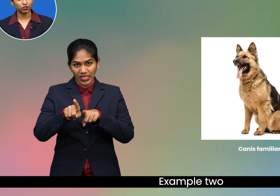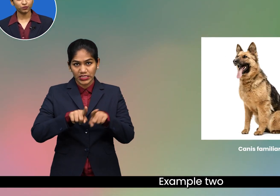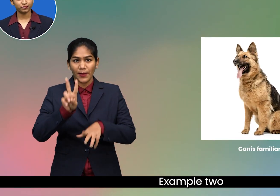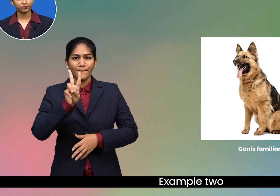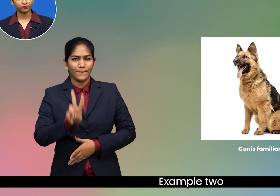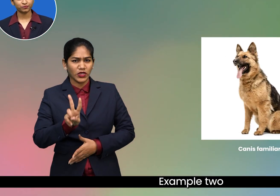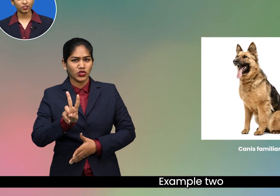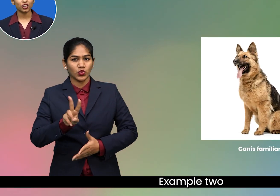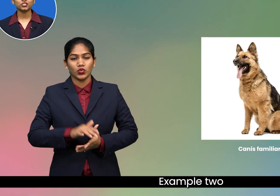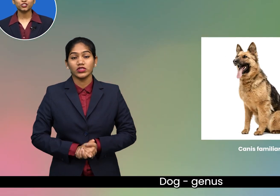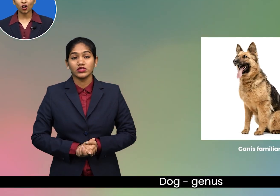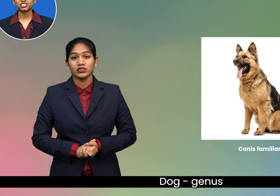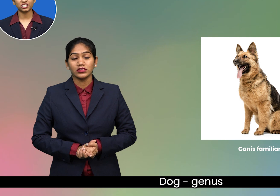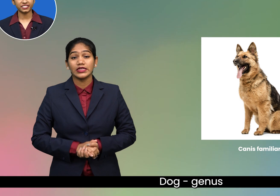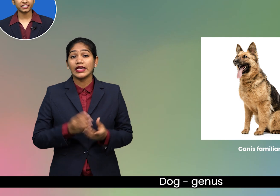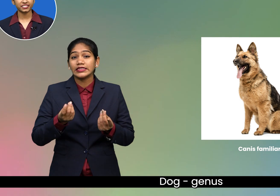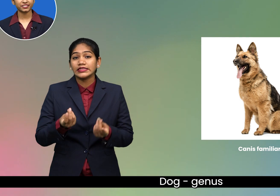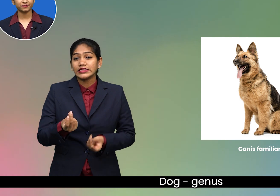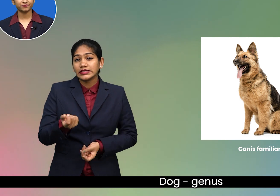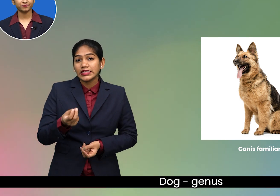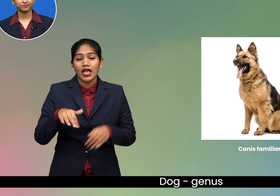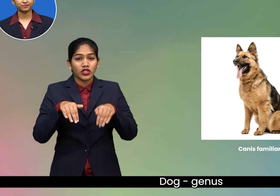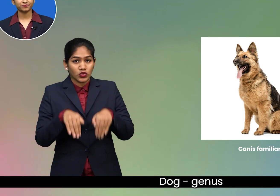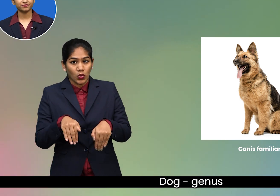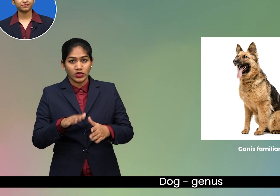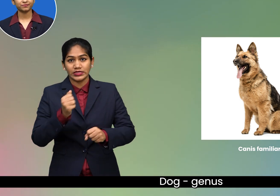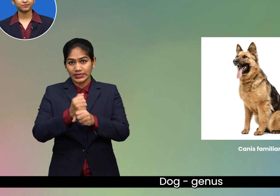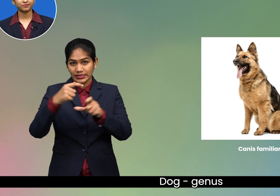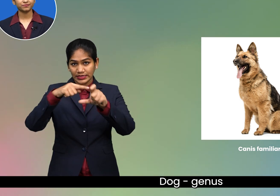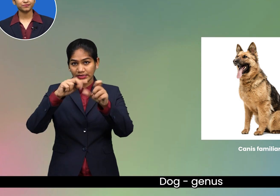Example 2. Dog genus